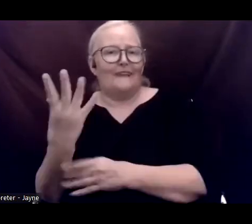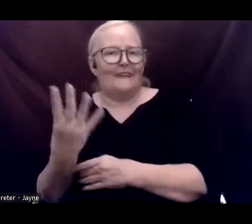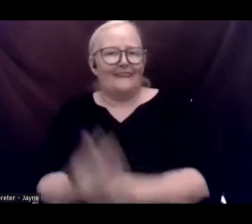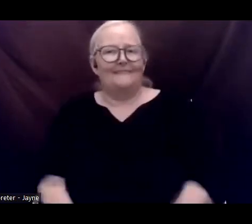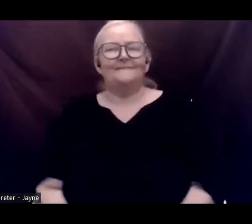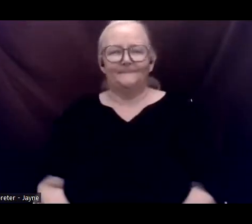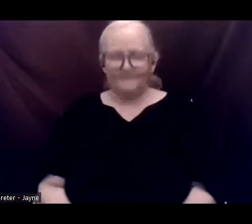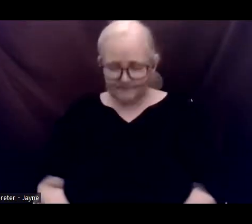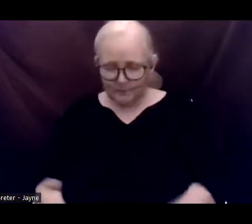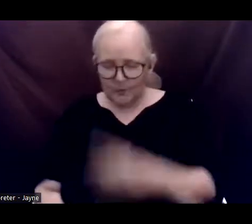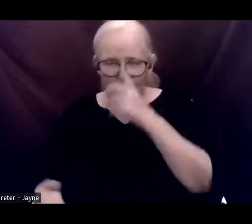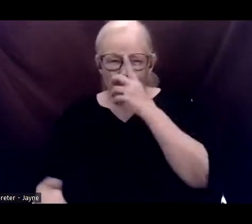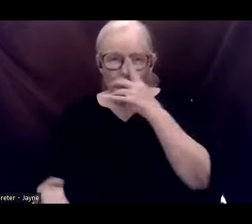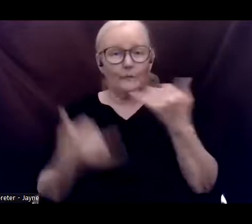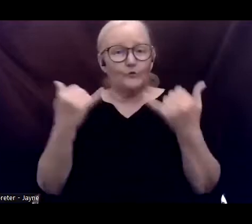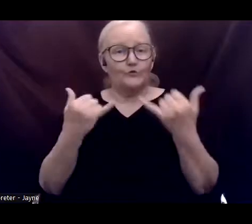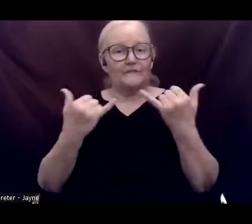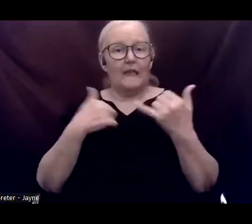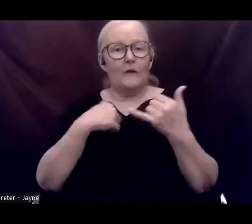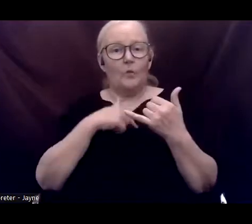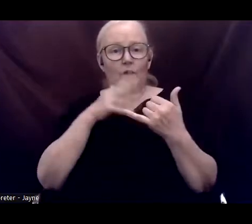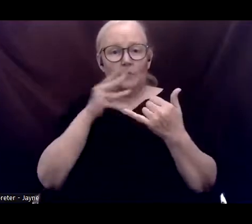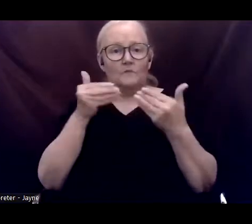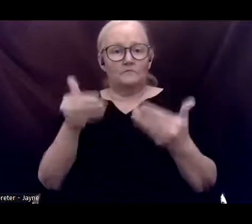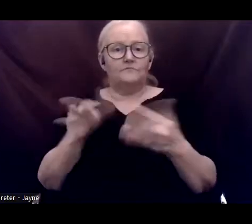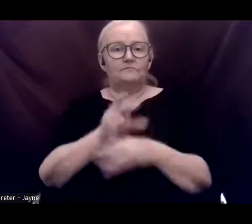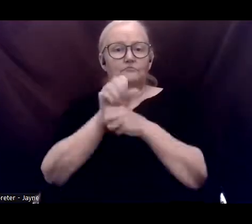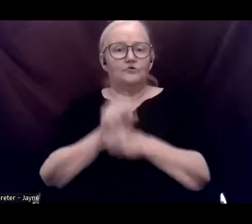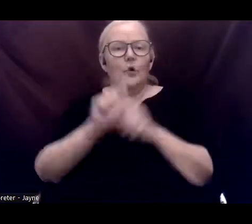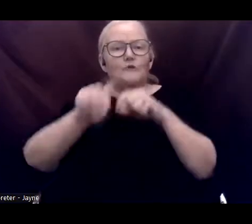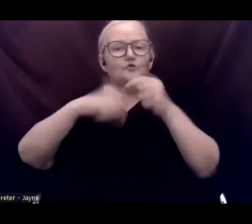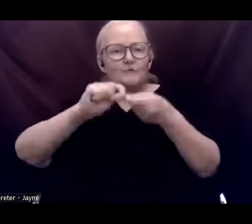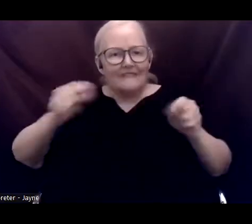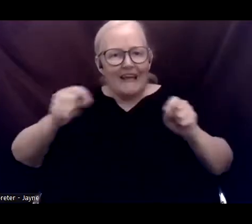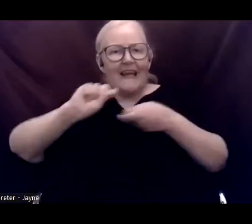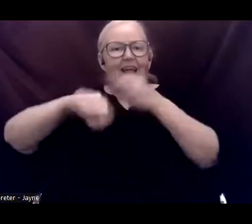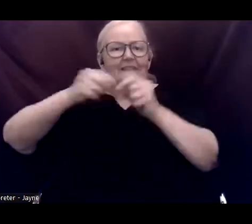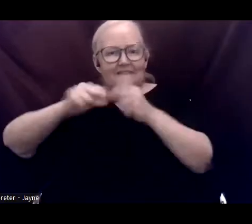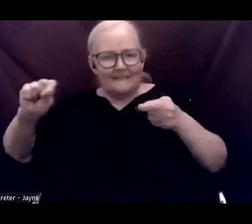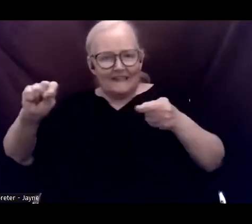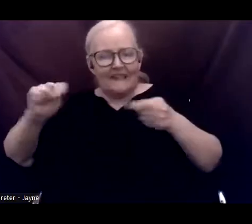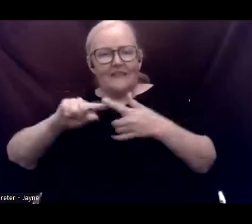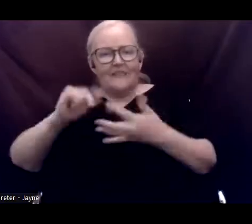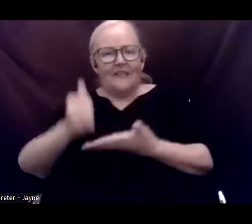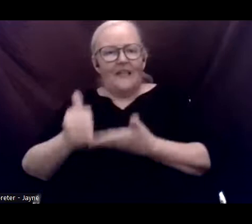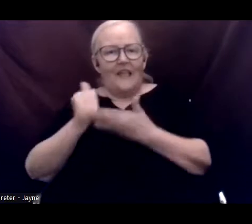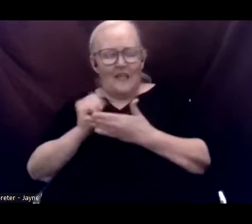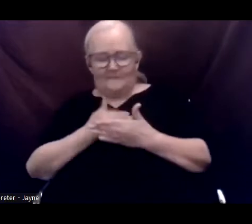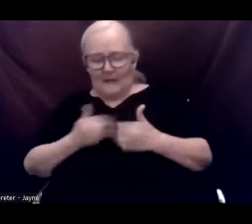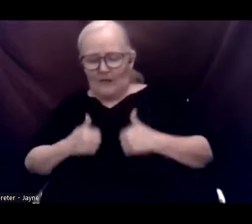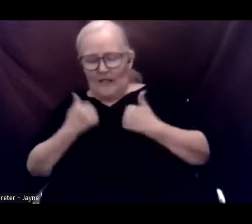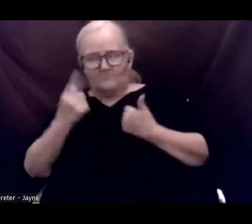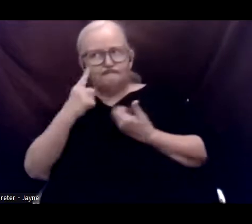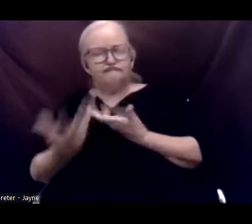Our ritual today will include tying knots to welcome growth in our own lives and in